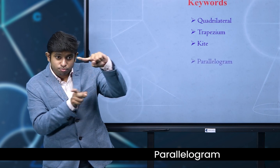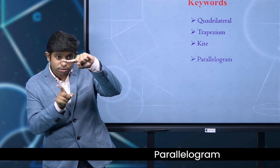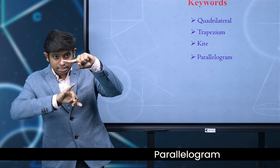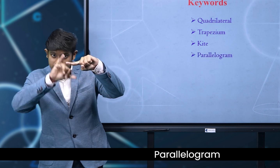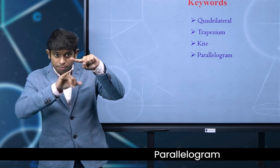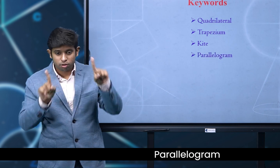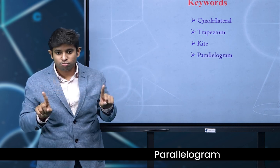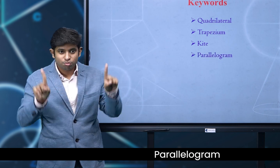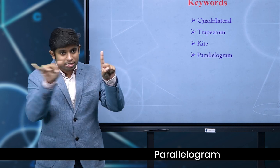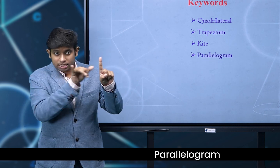parallelogram,